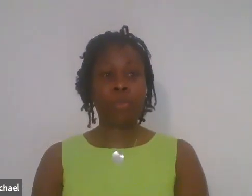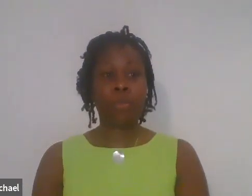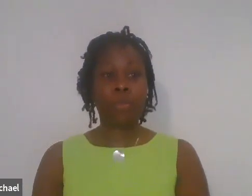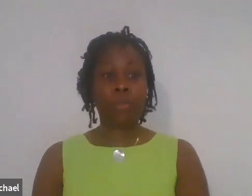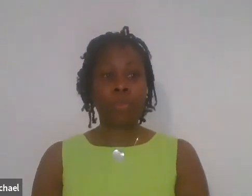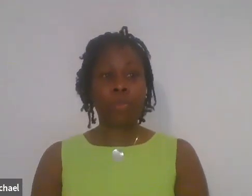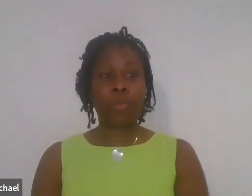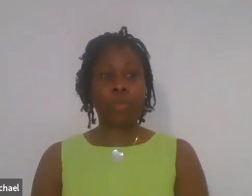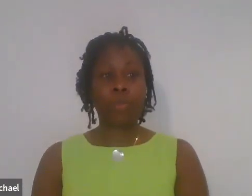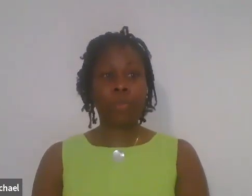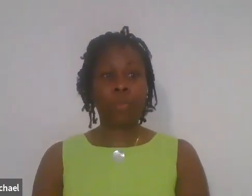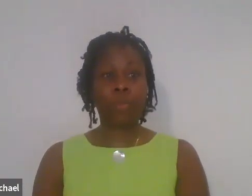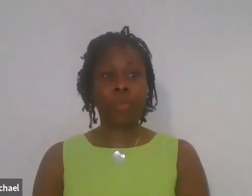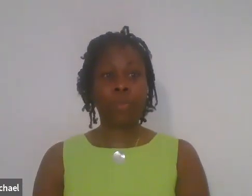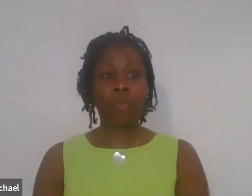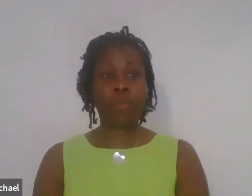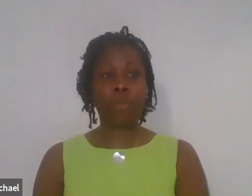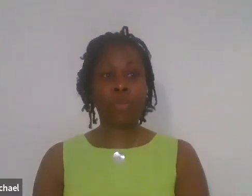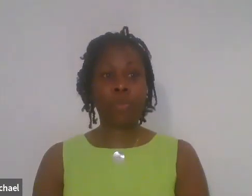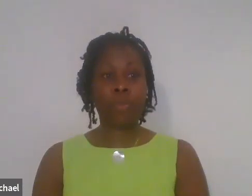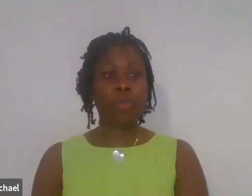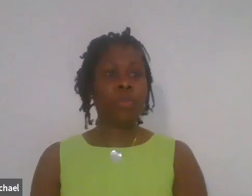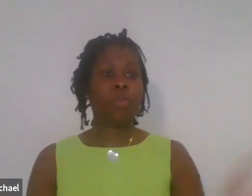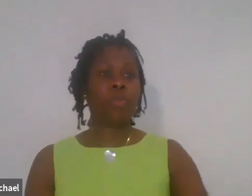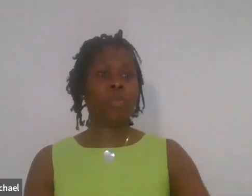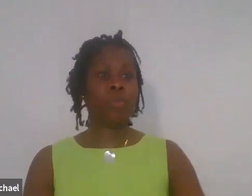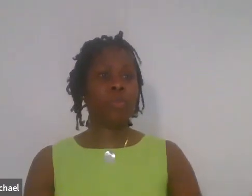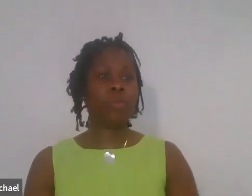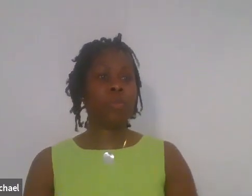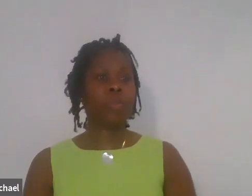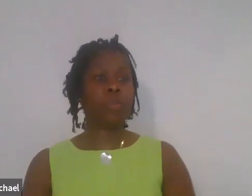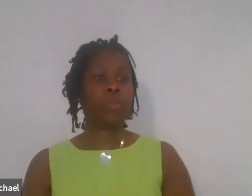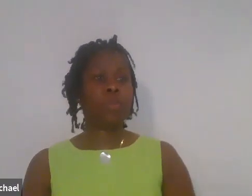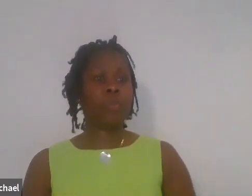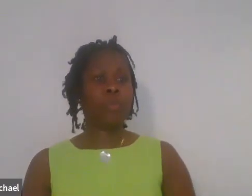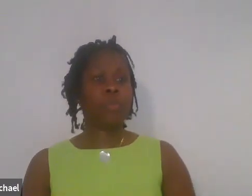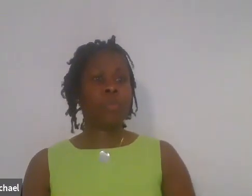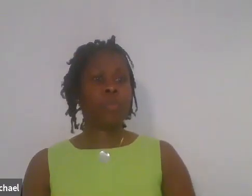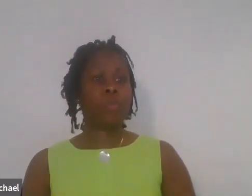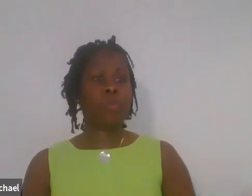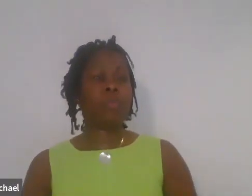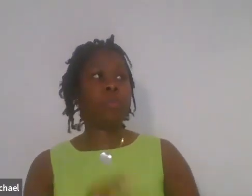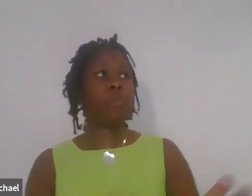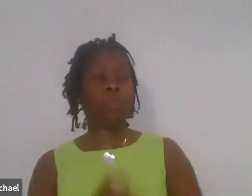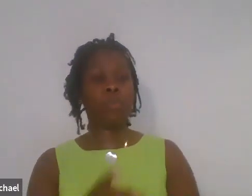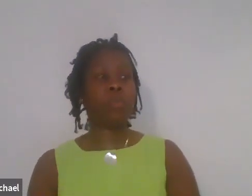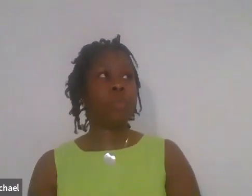these are students who are part of our Light for the World EmployAble program. And the program is